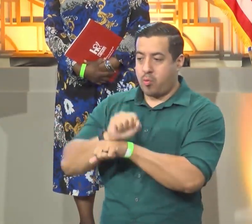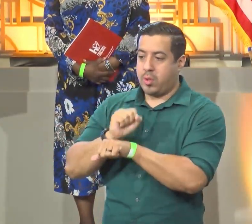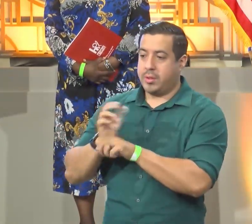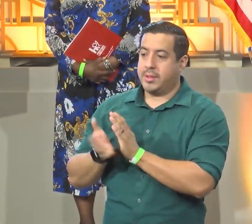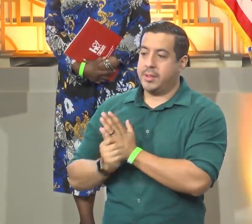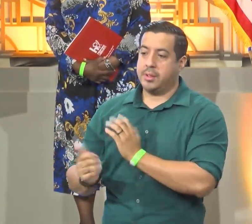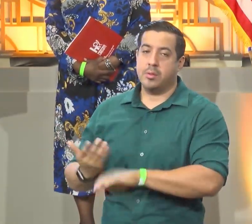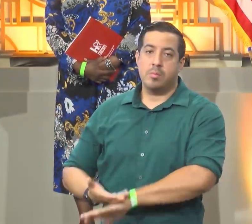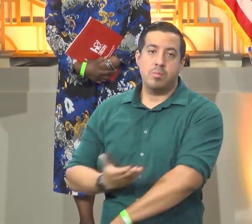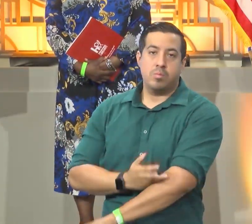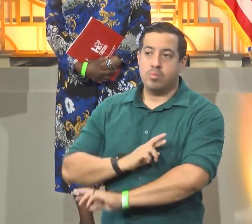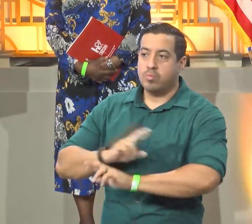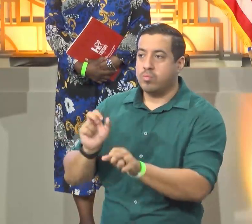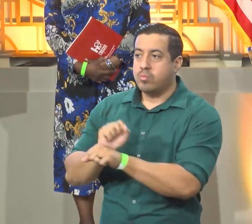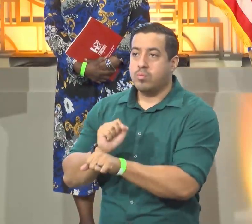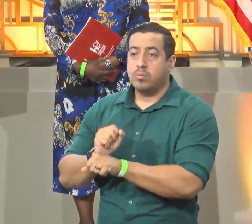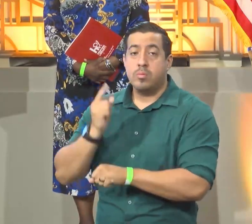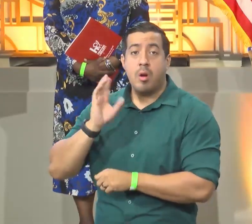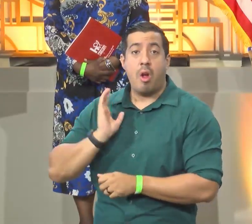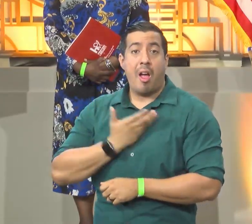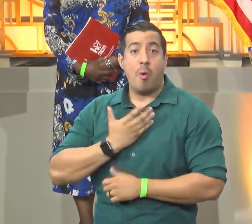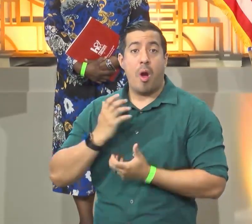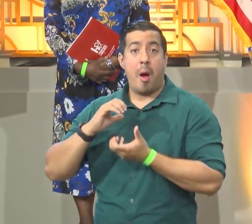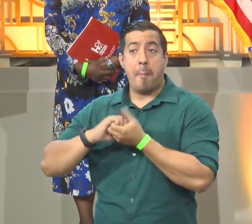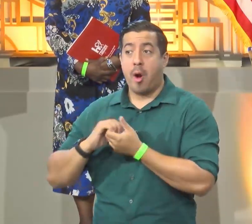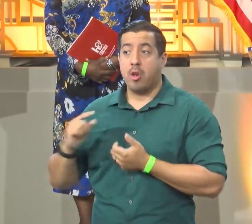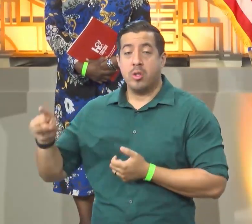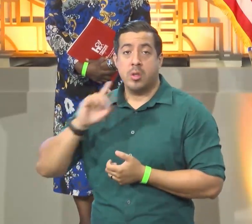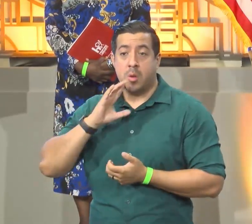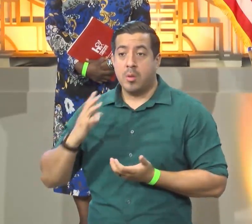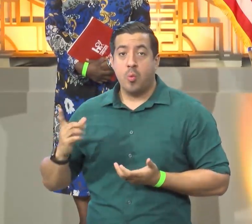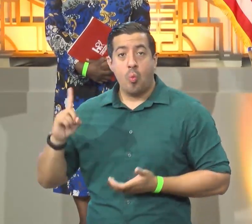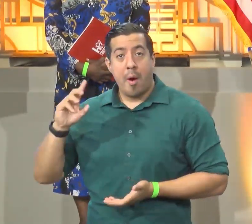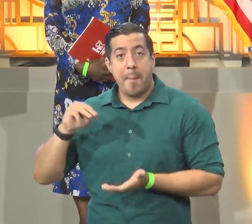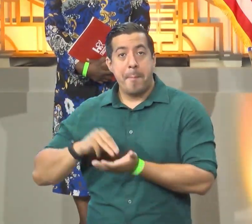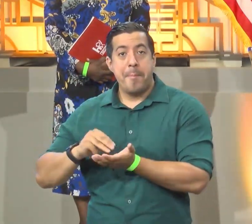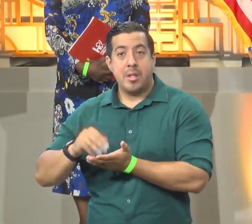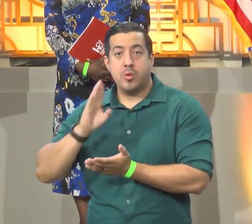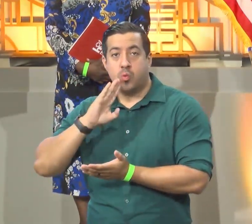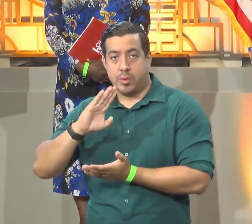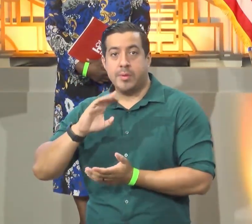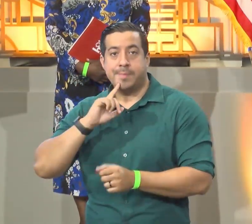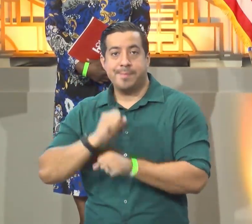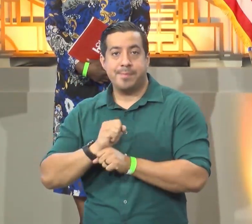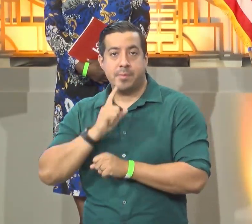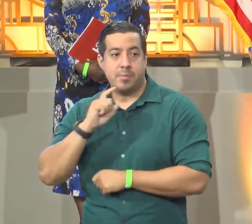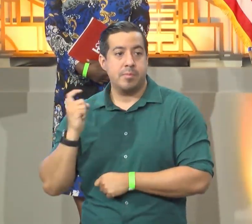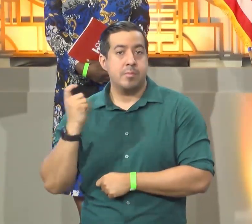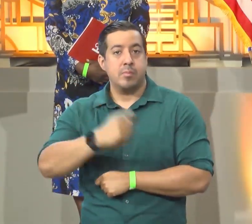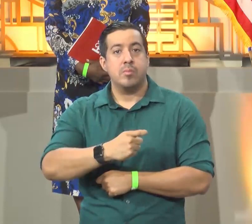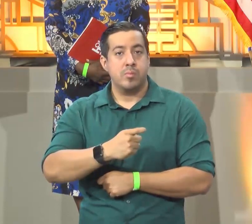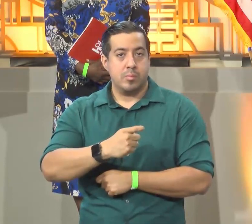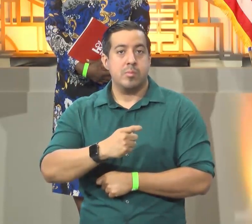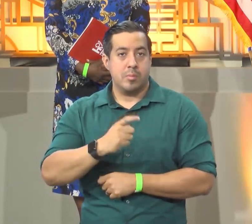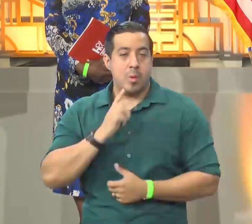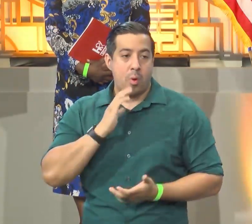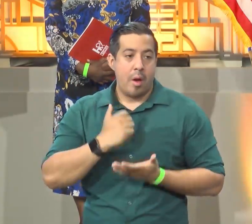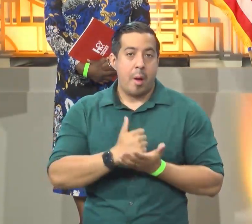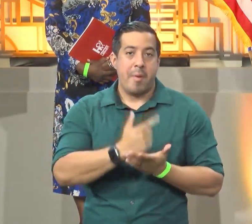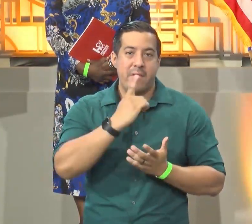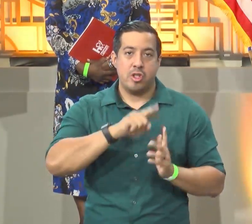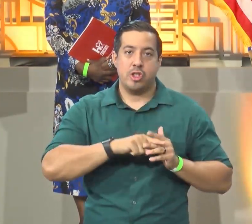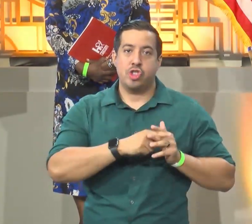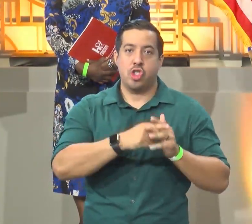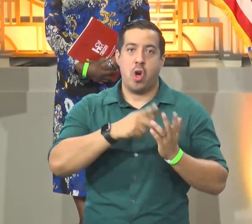skills. Collectively, with our partners, $1 million will have been committed to the development of the blueprint and initial